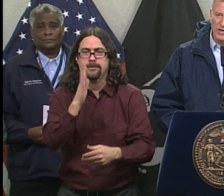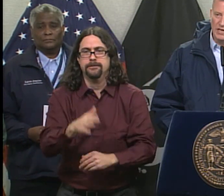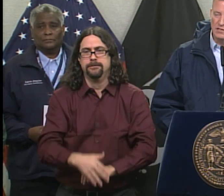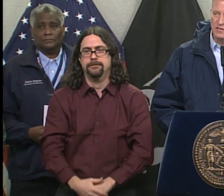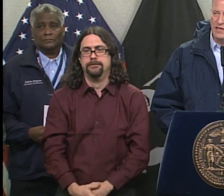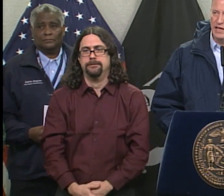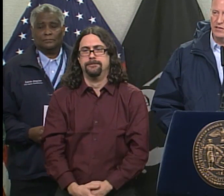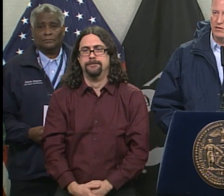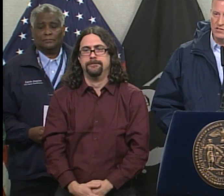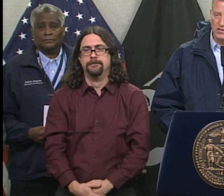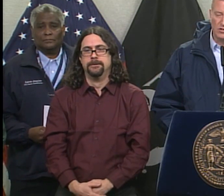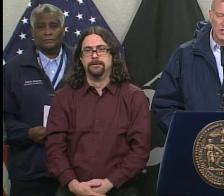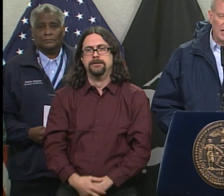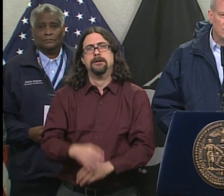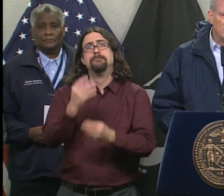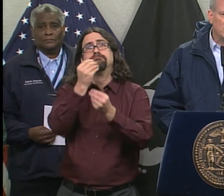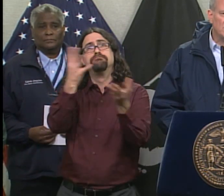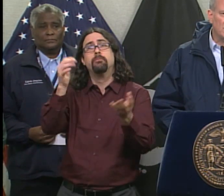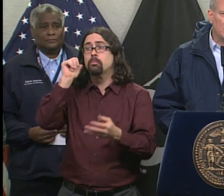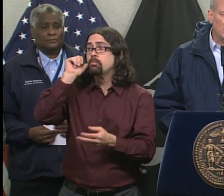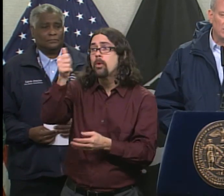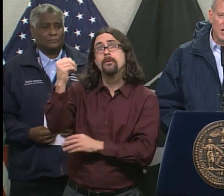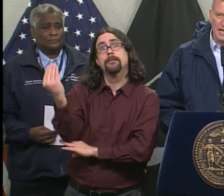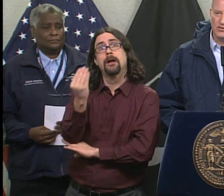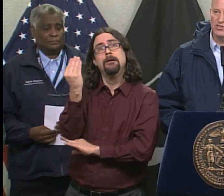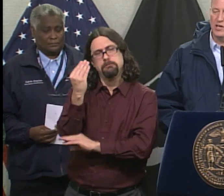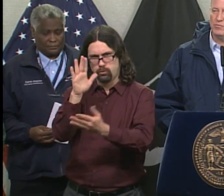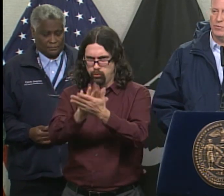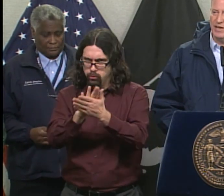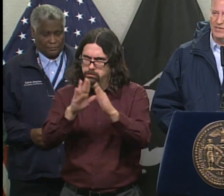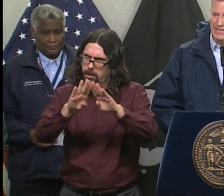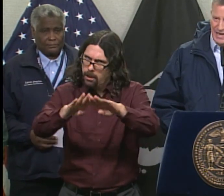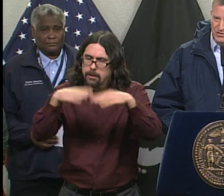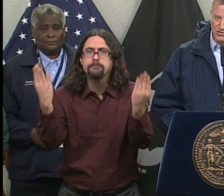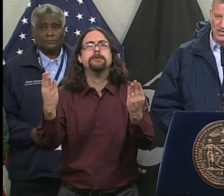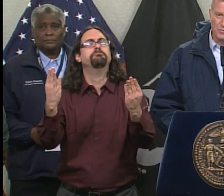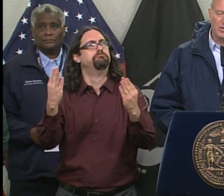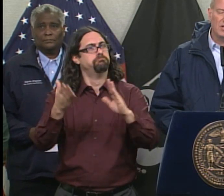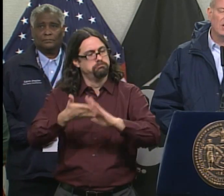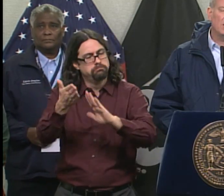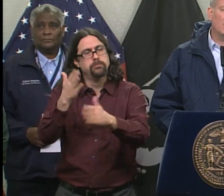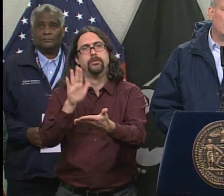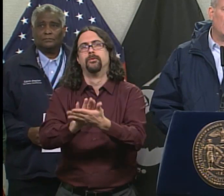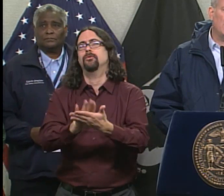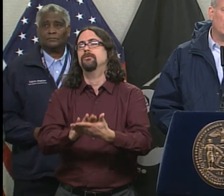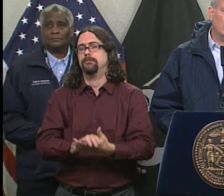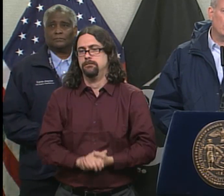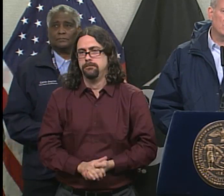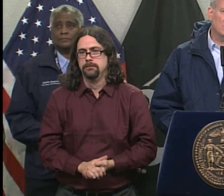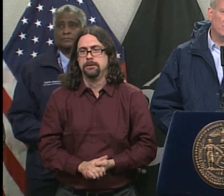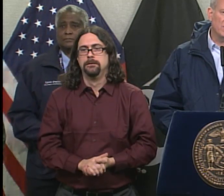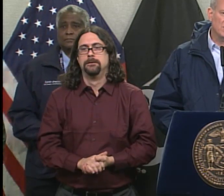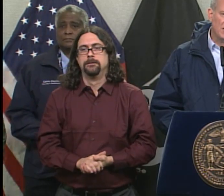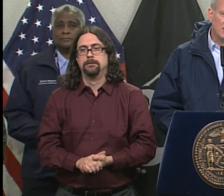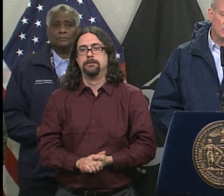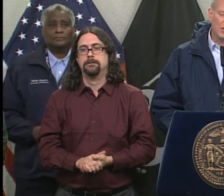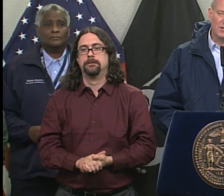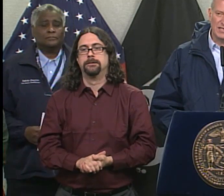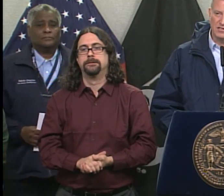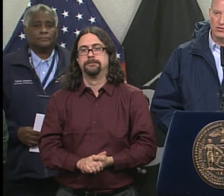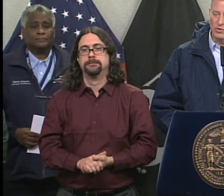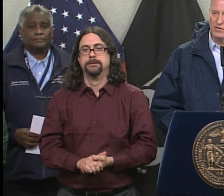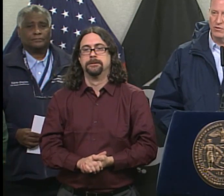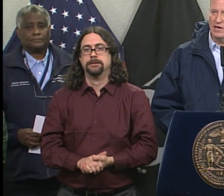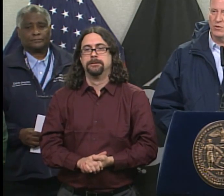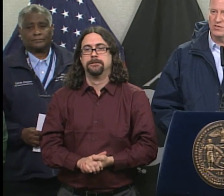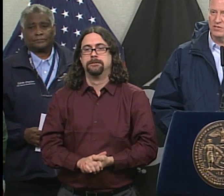in Queens that there are still, again, streets that are not in shape, that we have to get in shape in the course of this day. So we have less